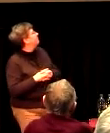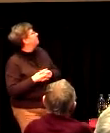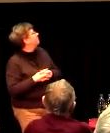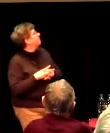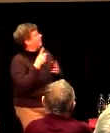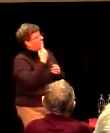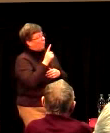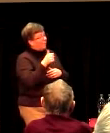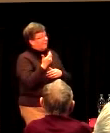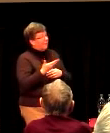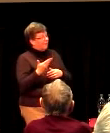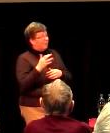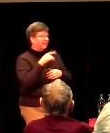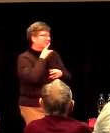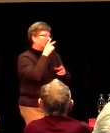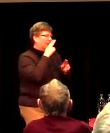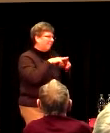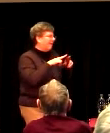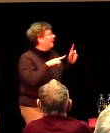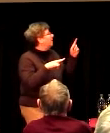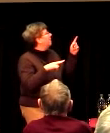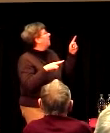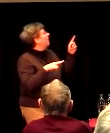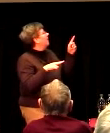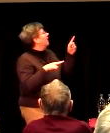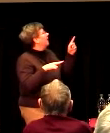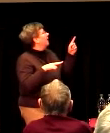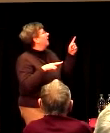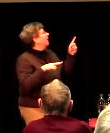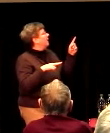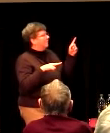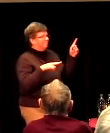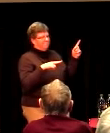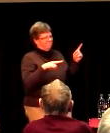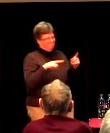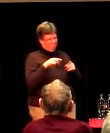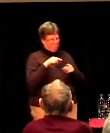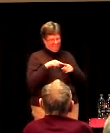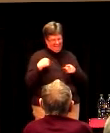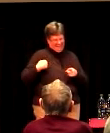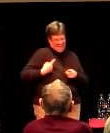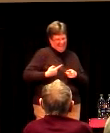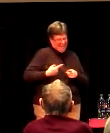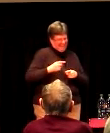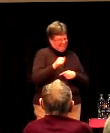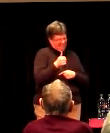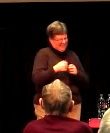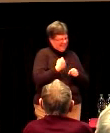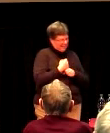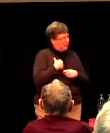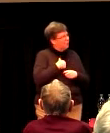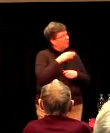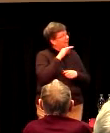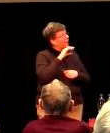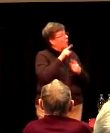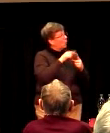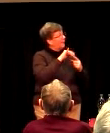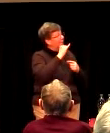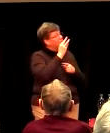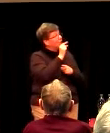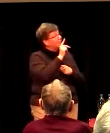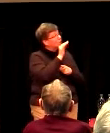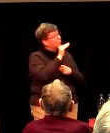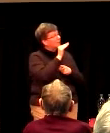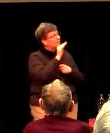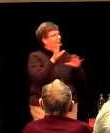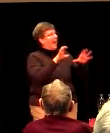One of the other things that's really fun, just in the last, say, 10 years that we found, is that when that jet gets really